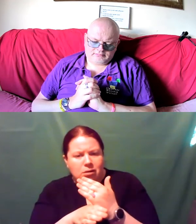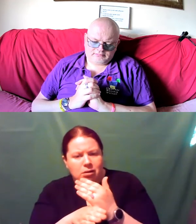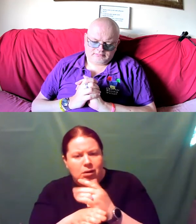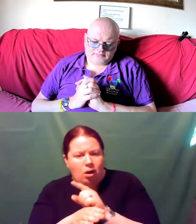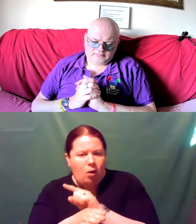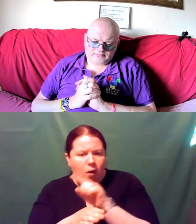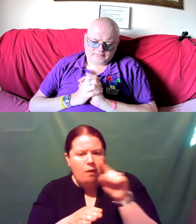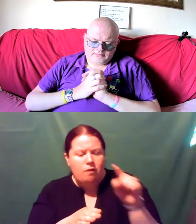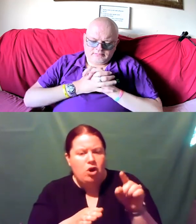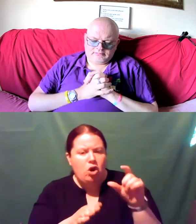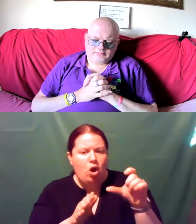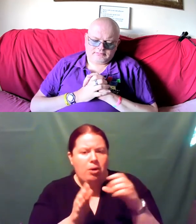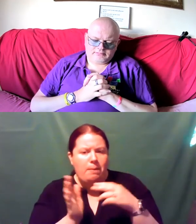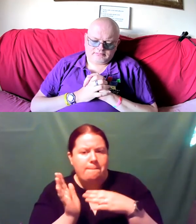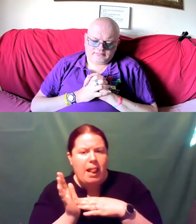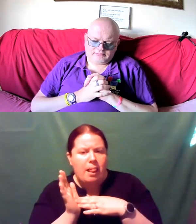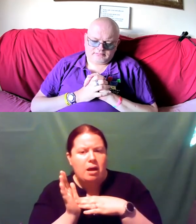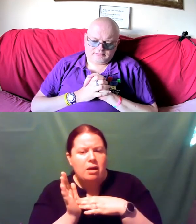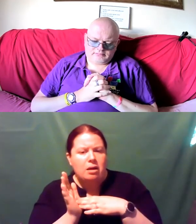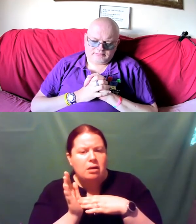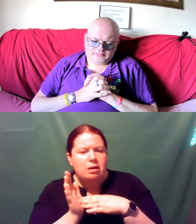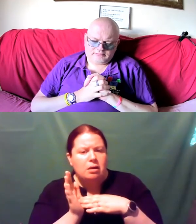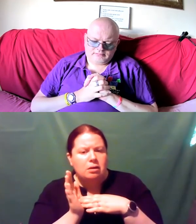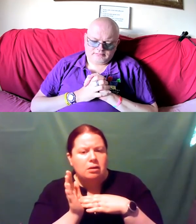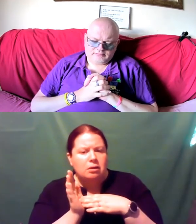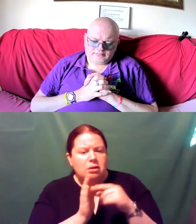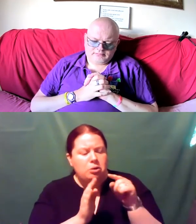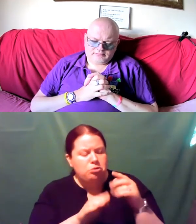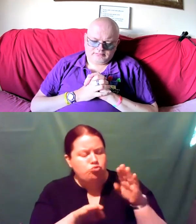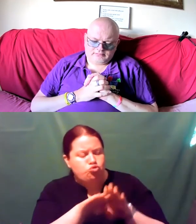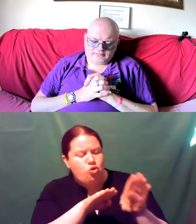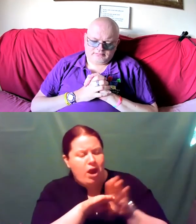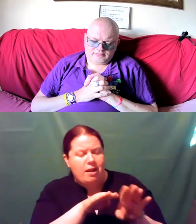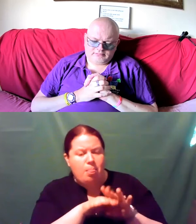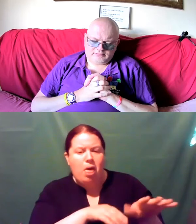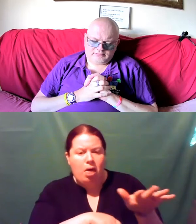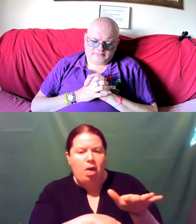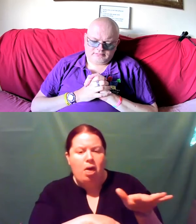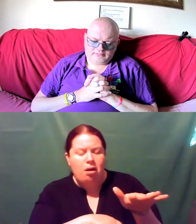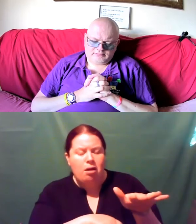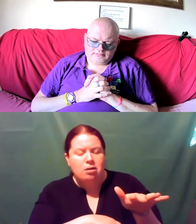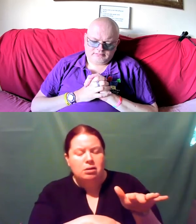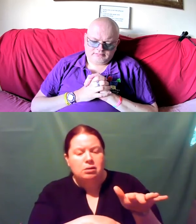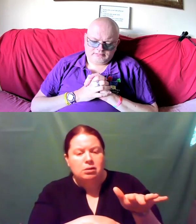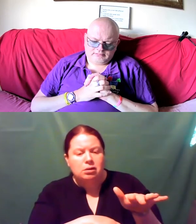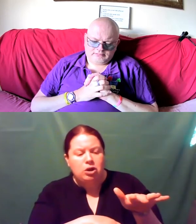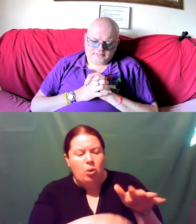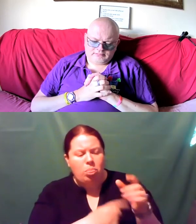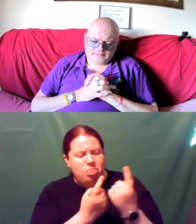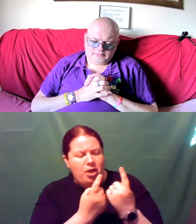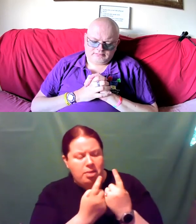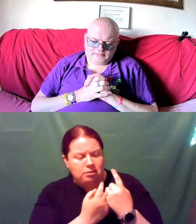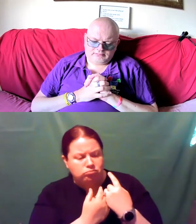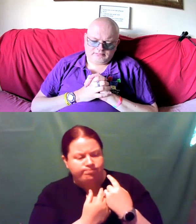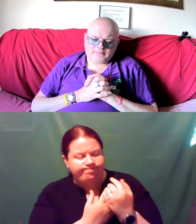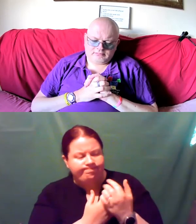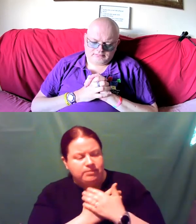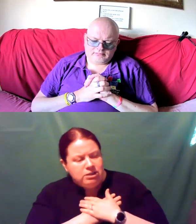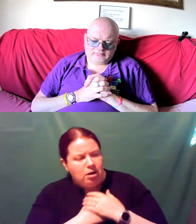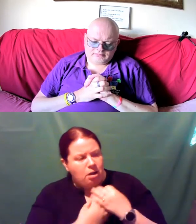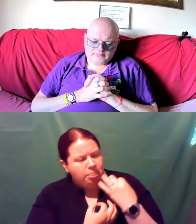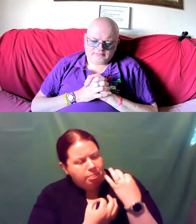you've you know, been attended a training program over there. And one of the things that's really close to your heart is the whole issue of reconciliation. And